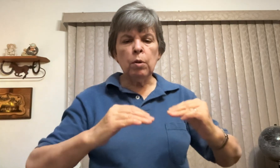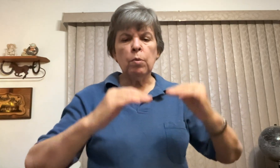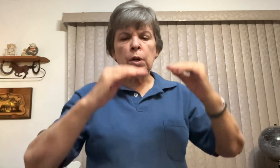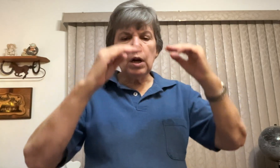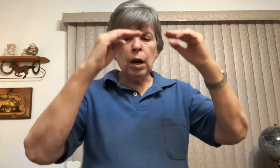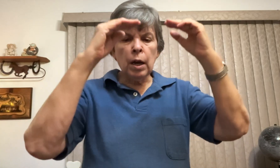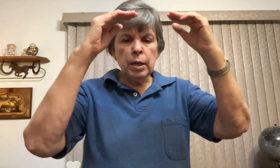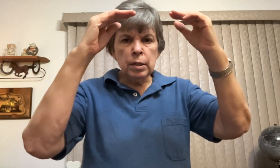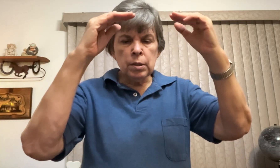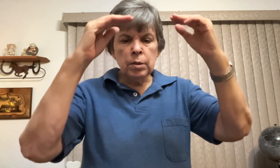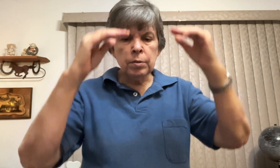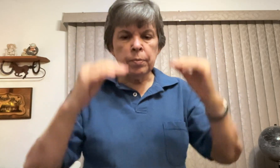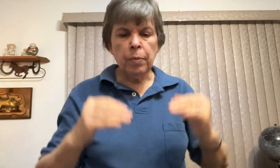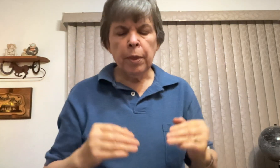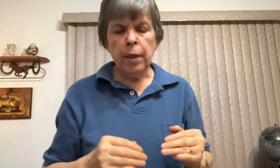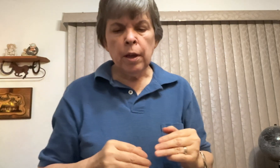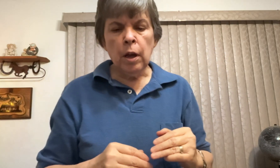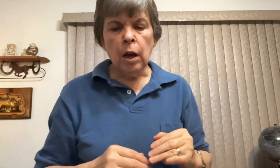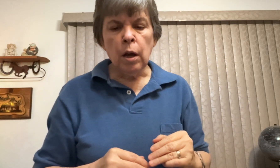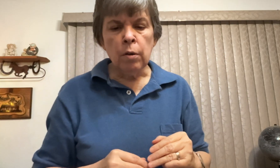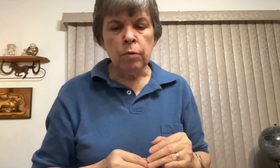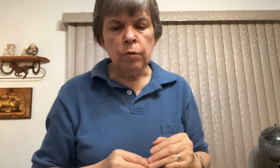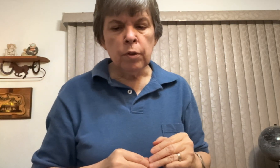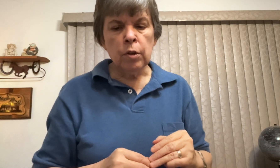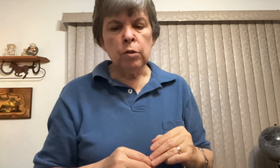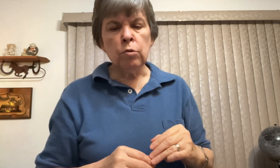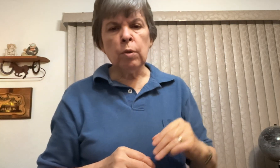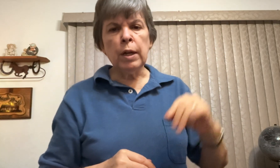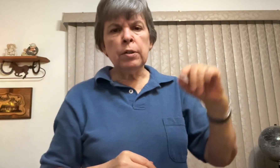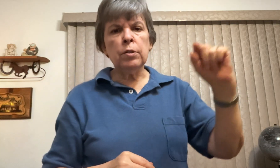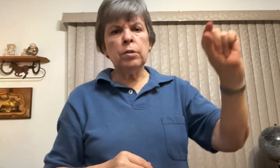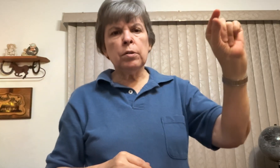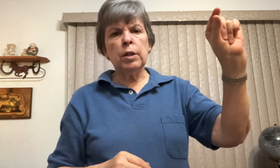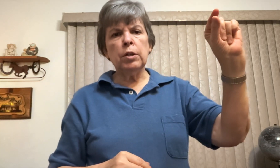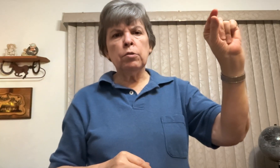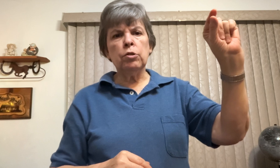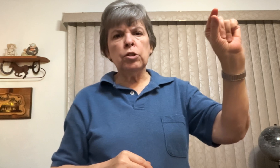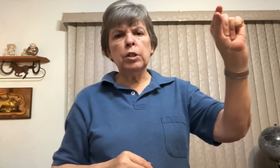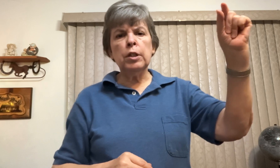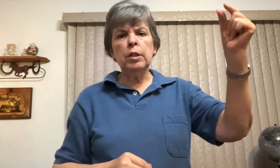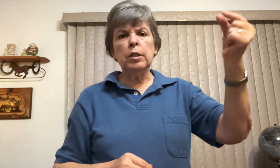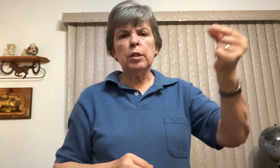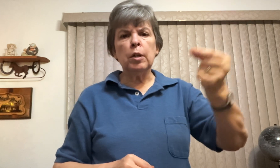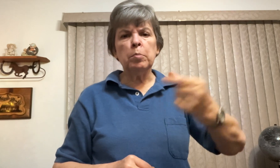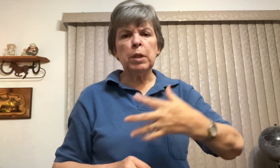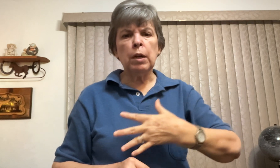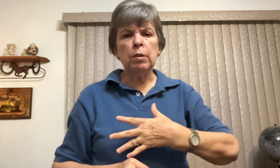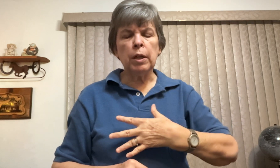what heights of grace, take your G and come down like